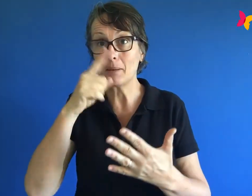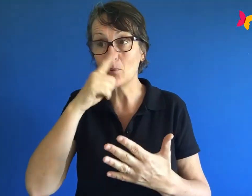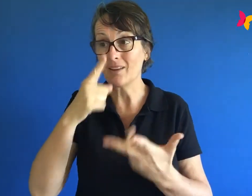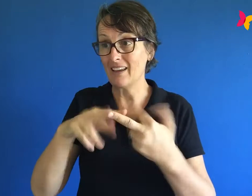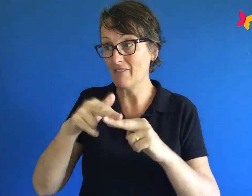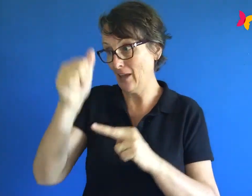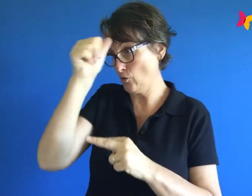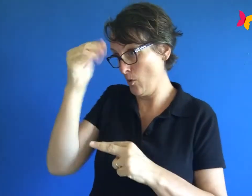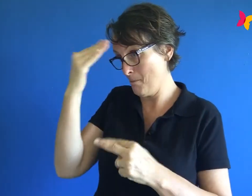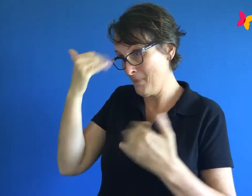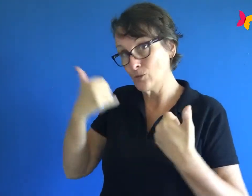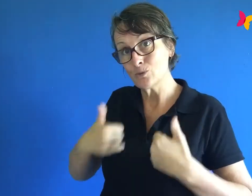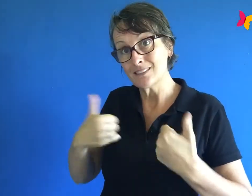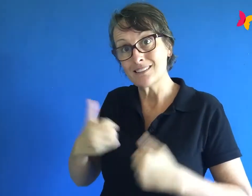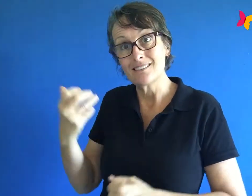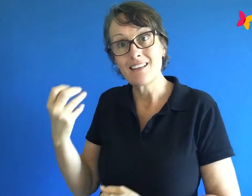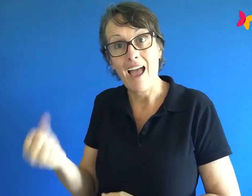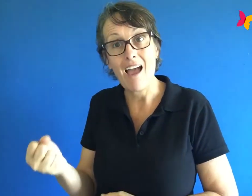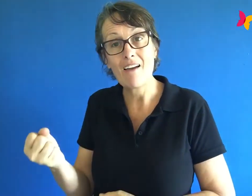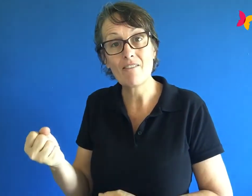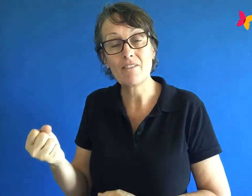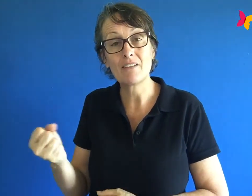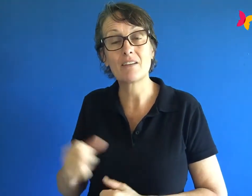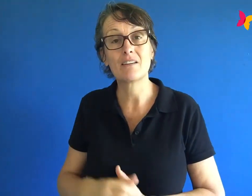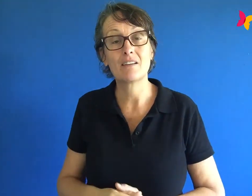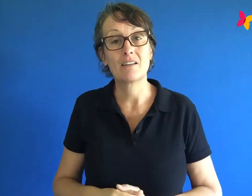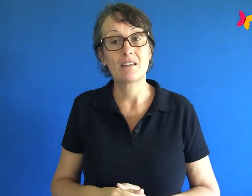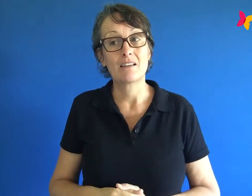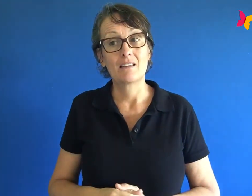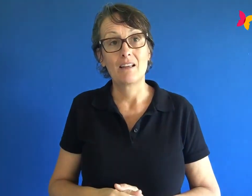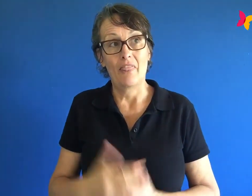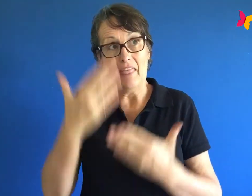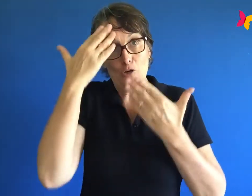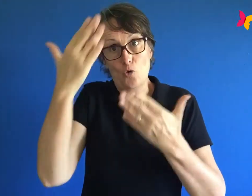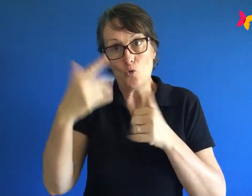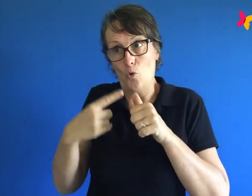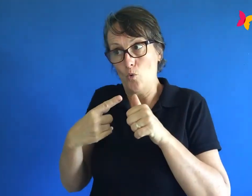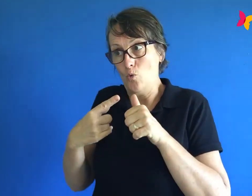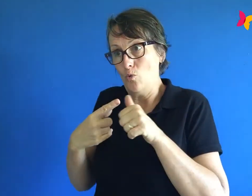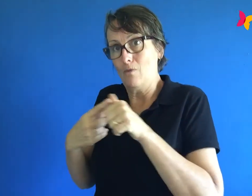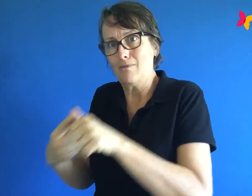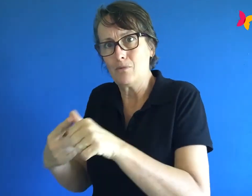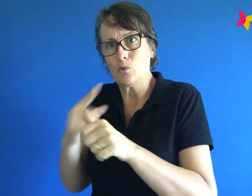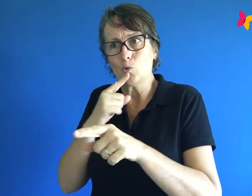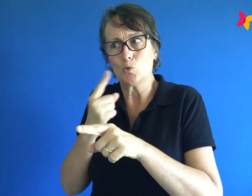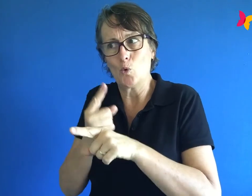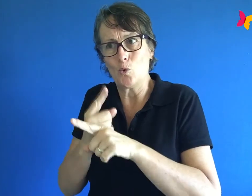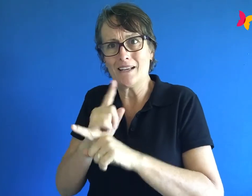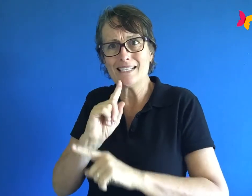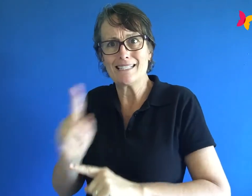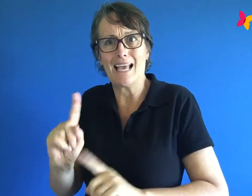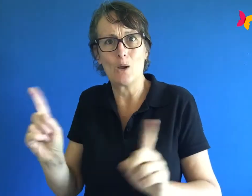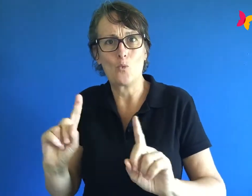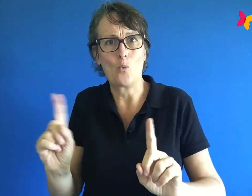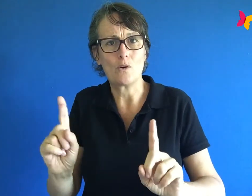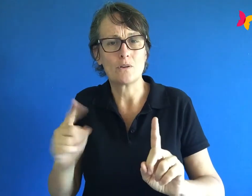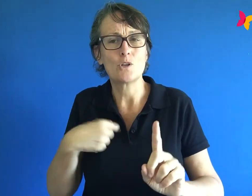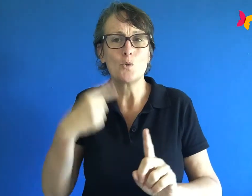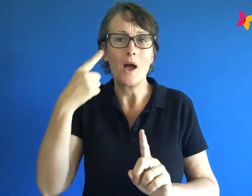mental health period of ill health, do not know what to say or if to say anything. And I think it's helpful to understand the